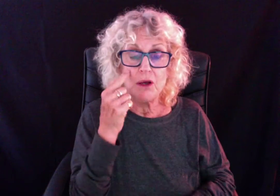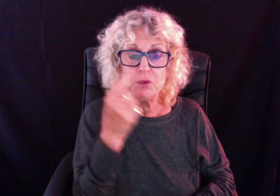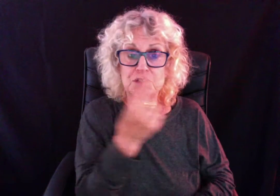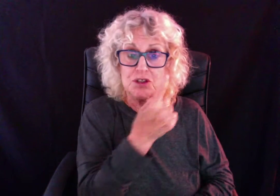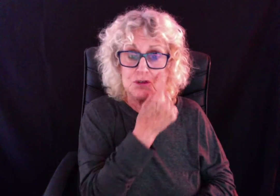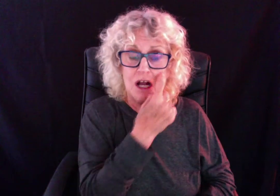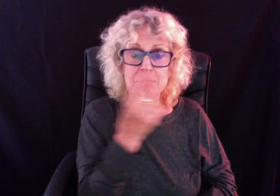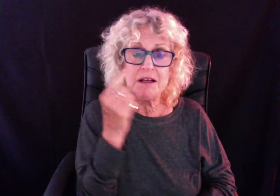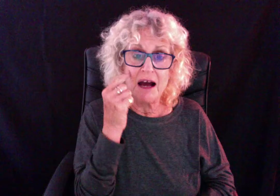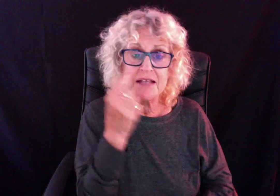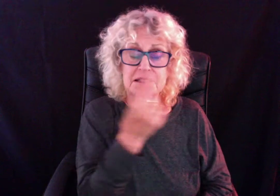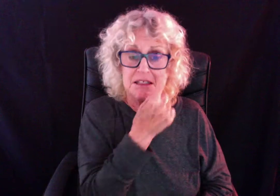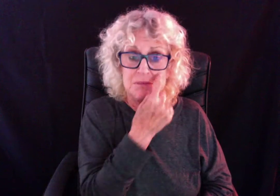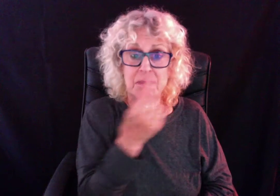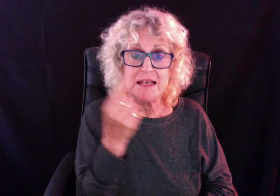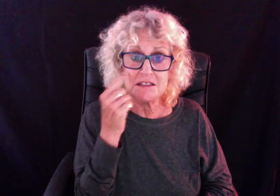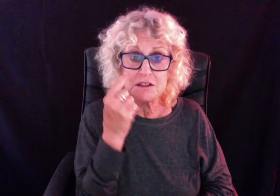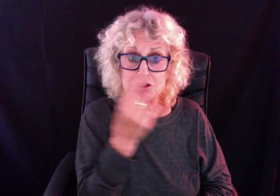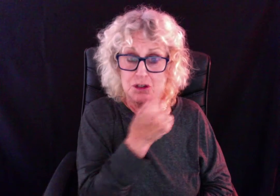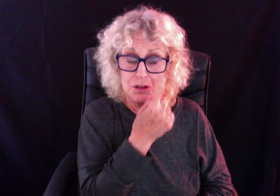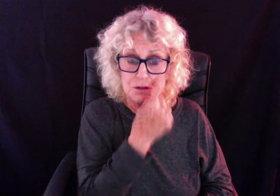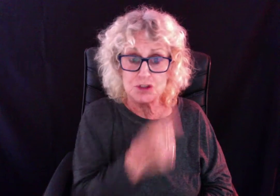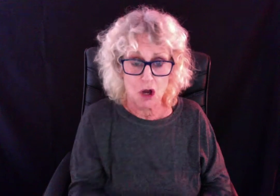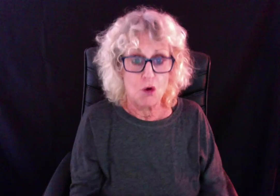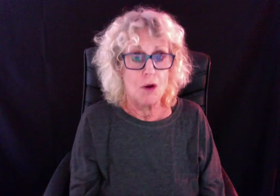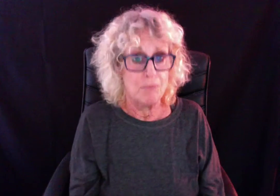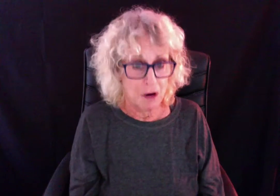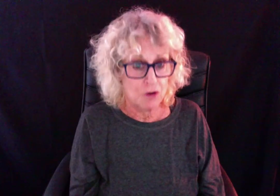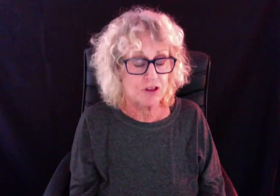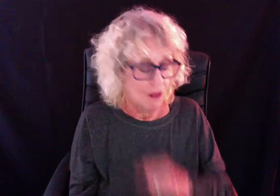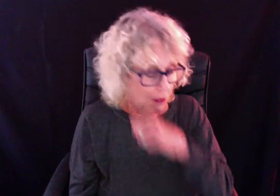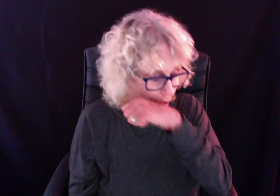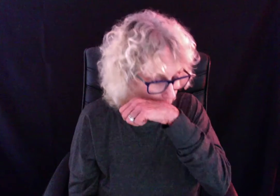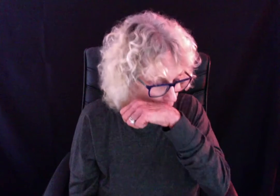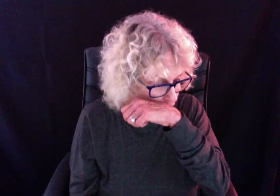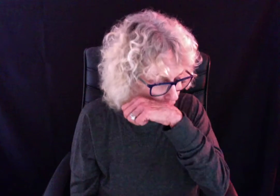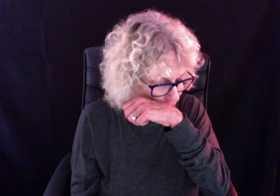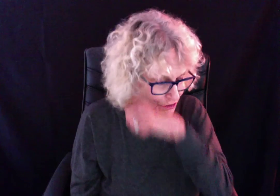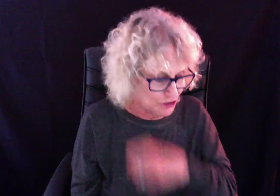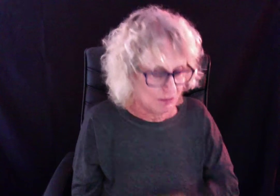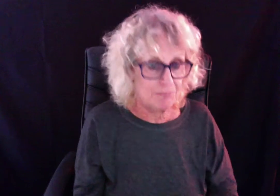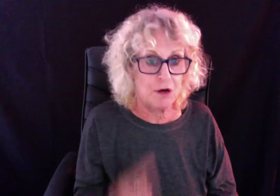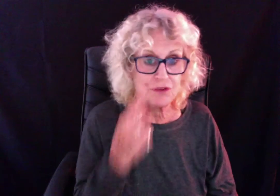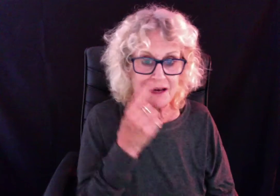when we're describing eyes, it's best to show both, excuse me, both eyes.